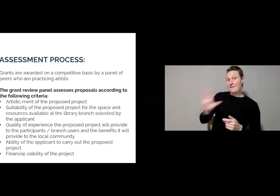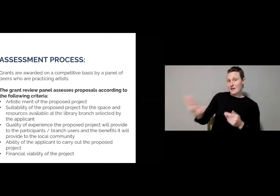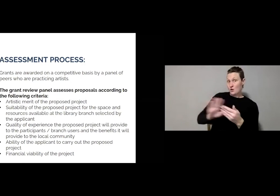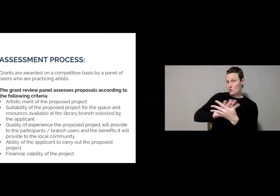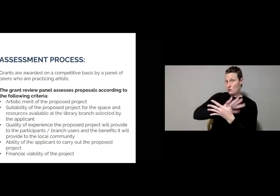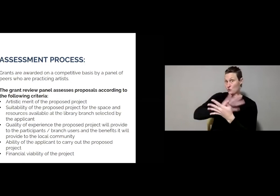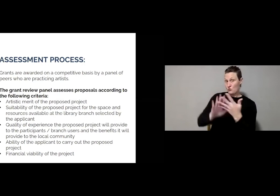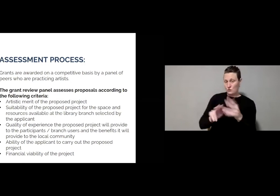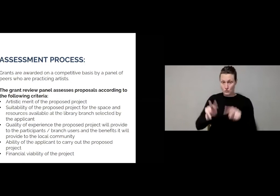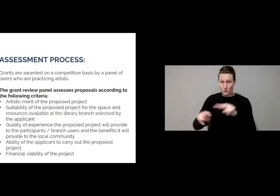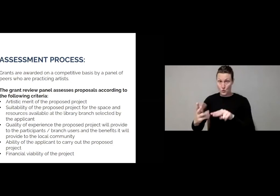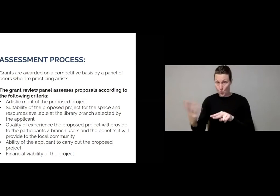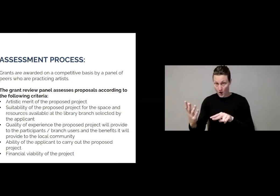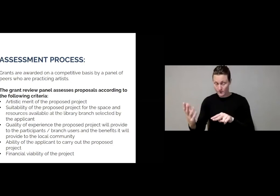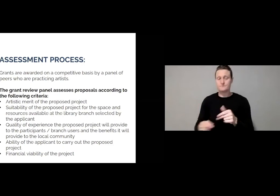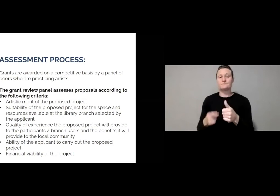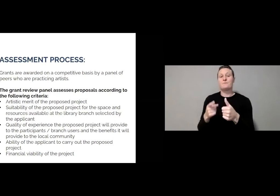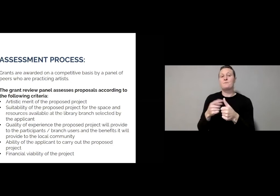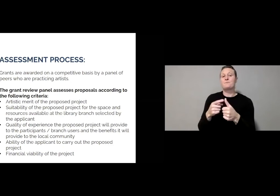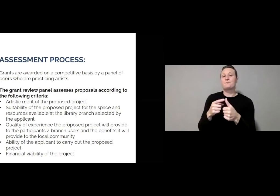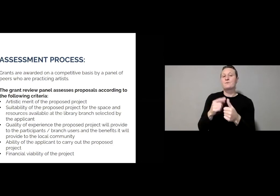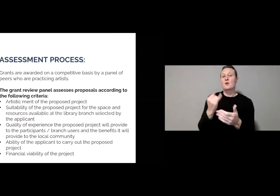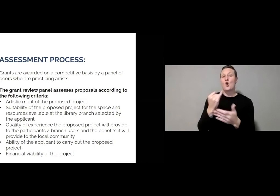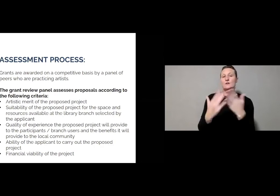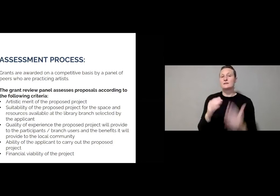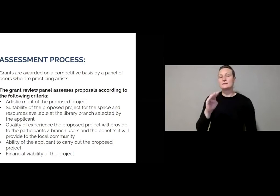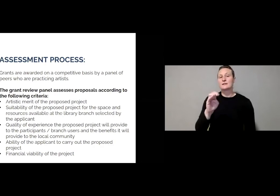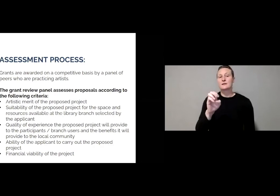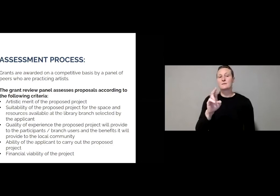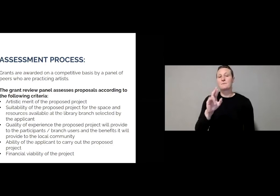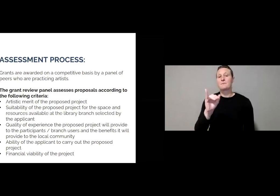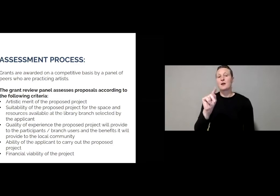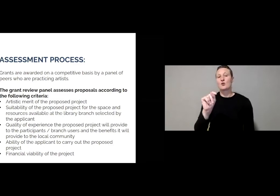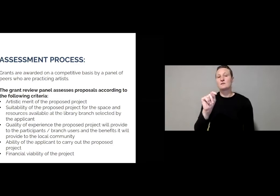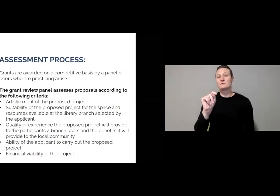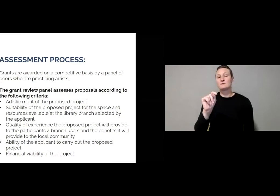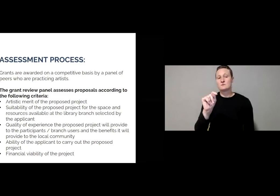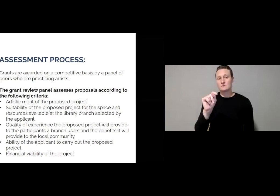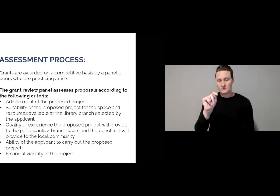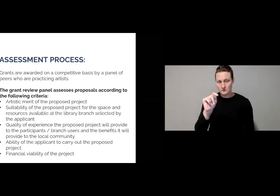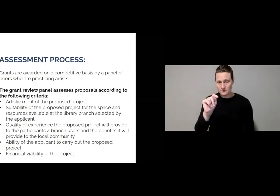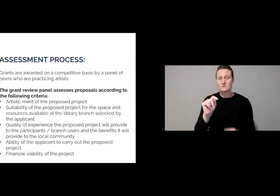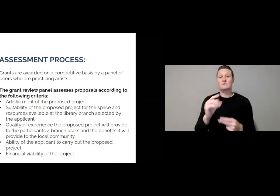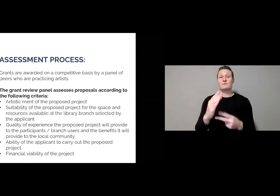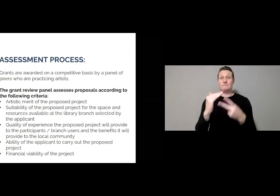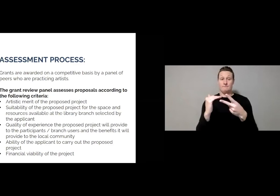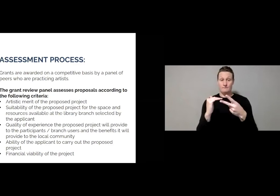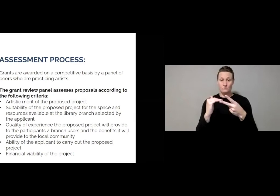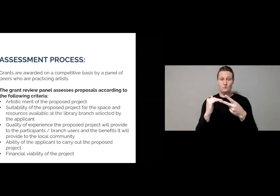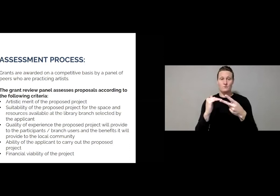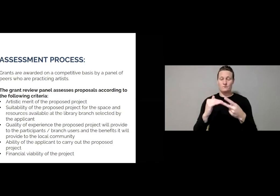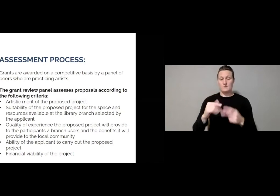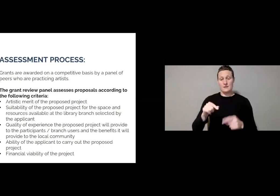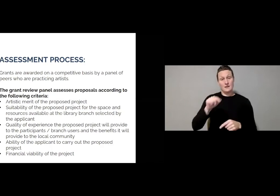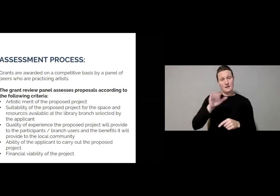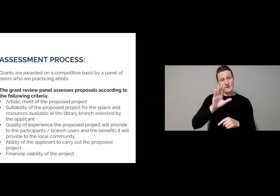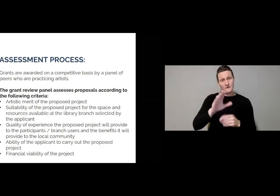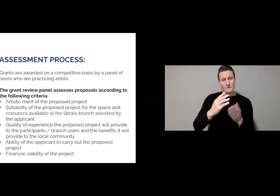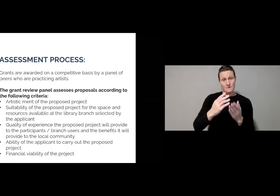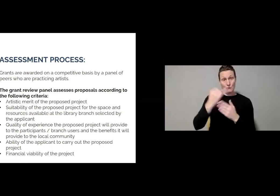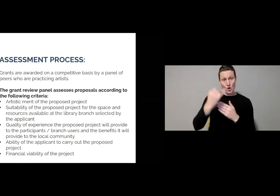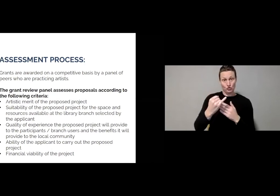artistic merit, the suitability of the proposed project for the particular branch or community that it's located